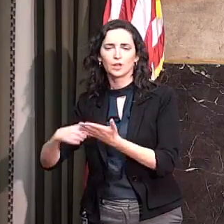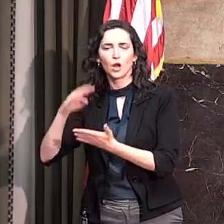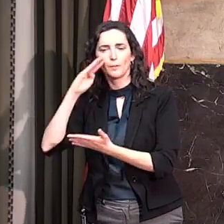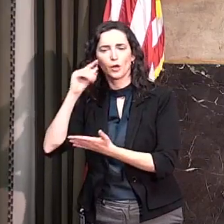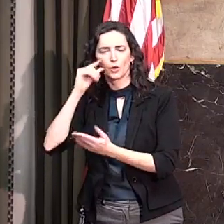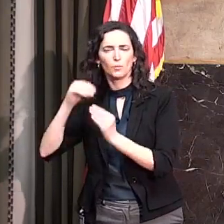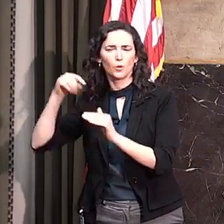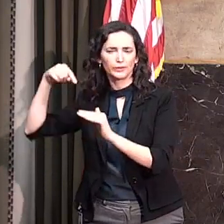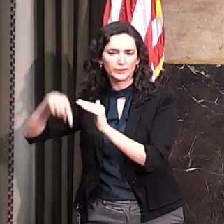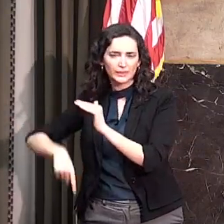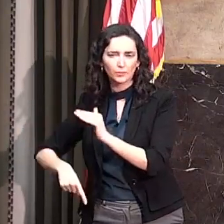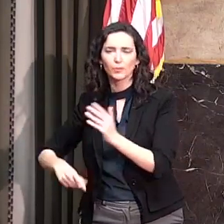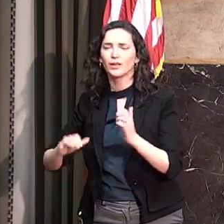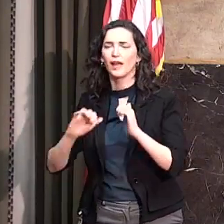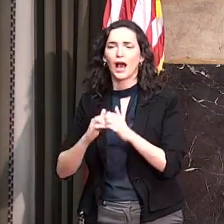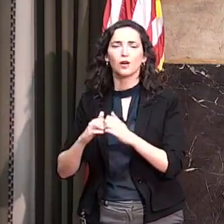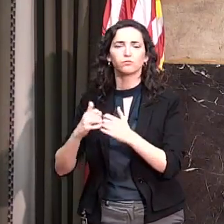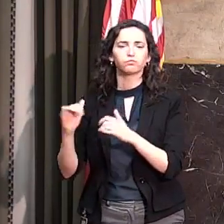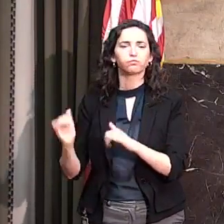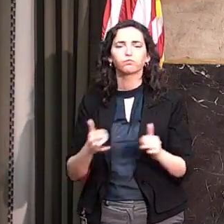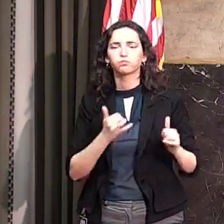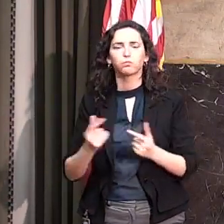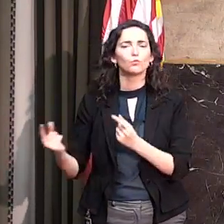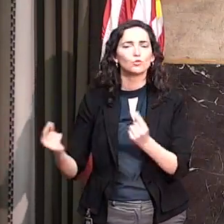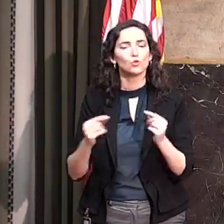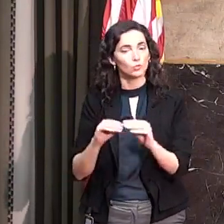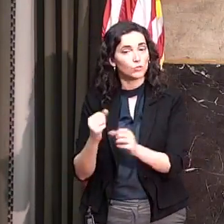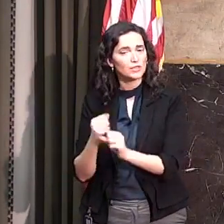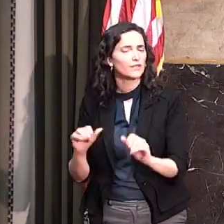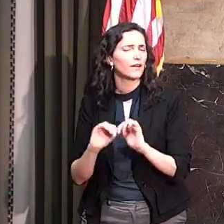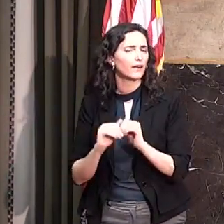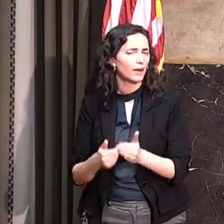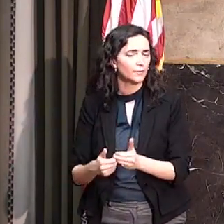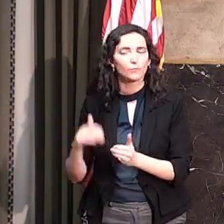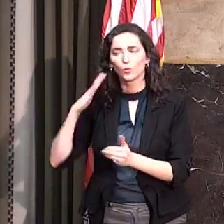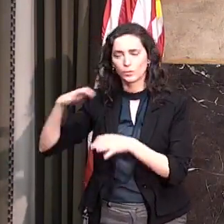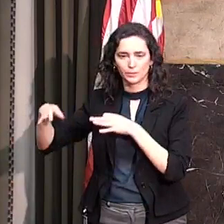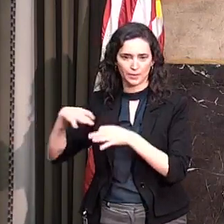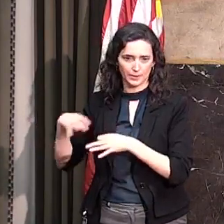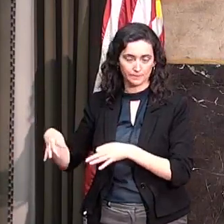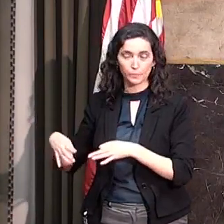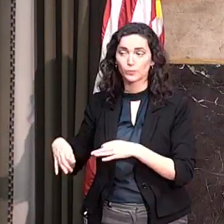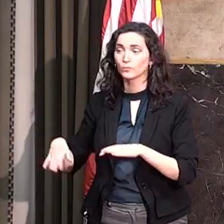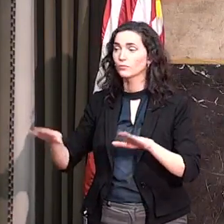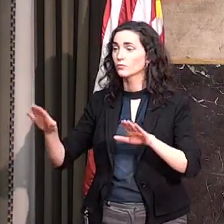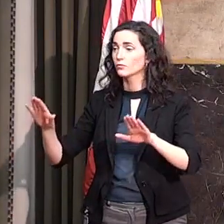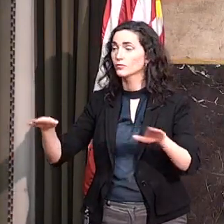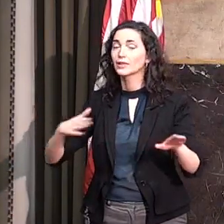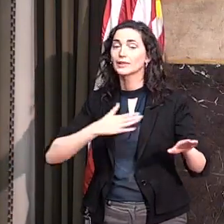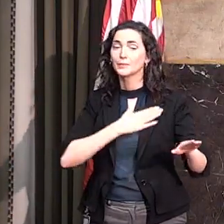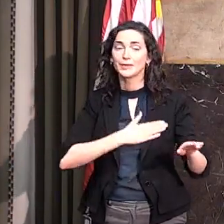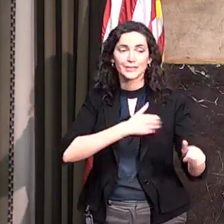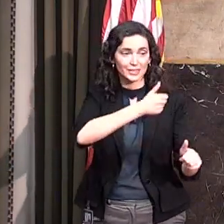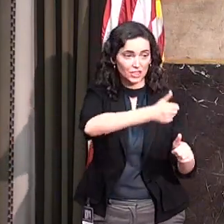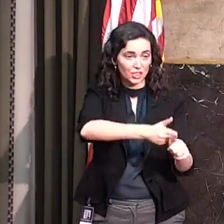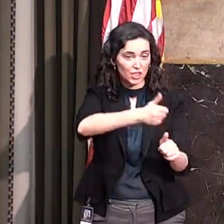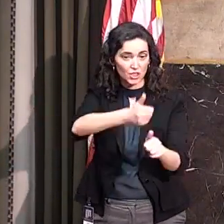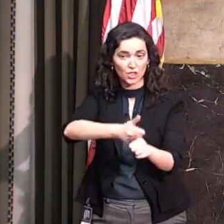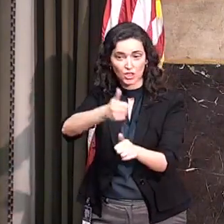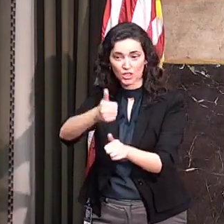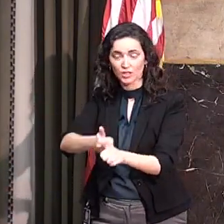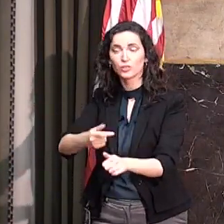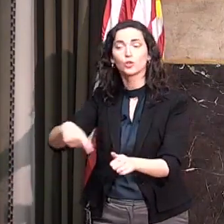people can engage in Mardi Gras activities safely. I do want to ask everyone to weigh their risks